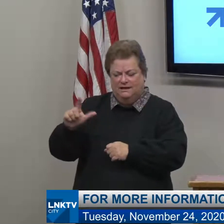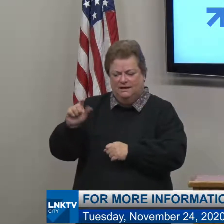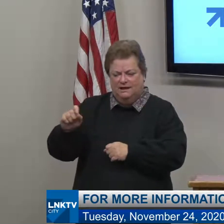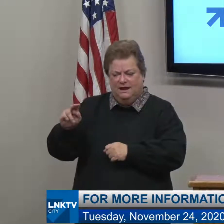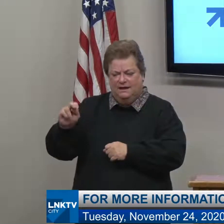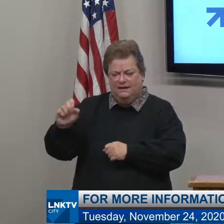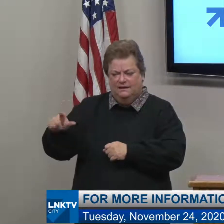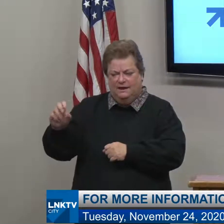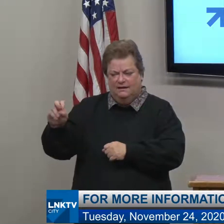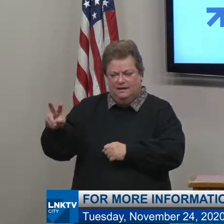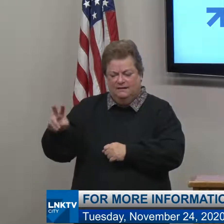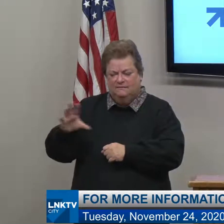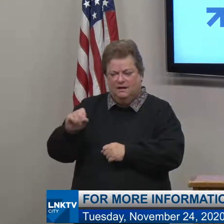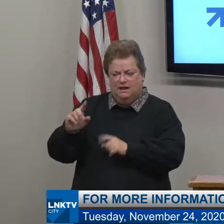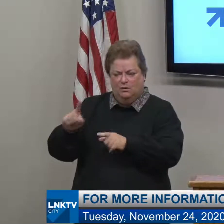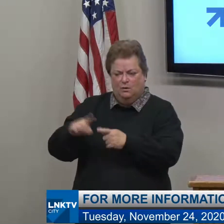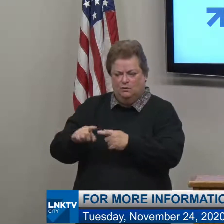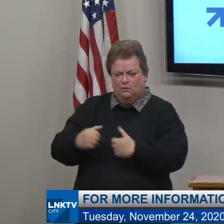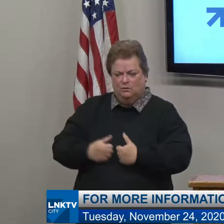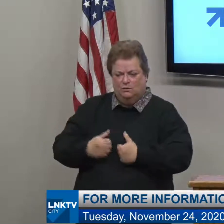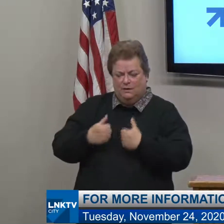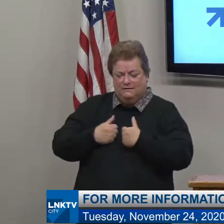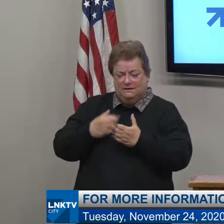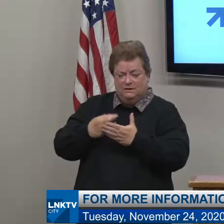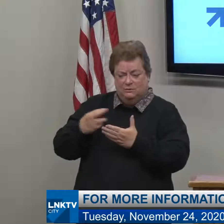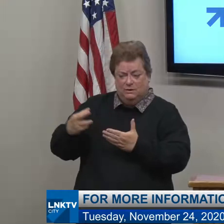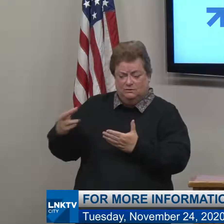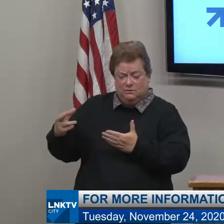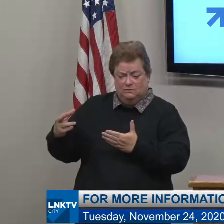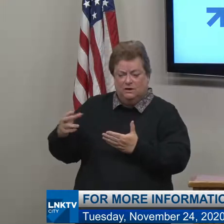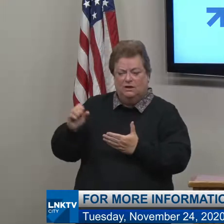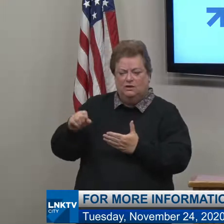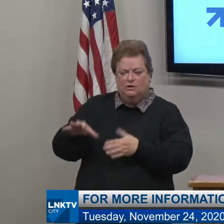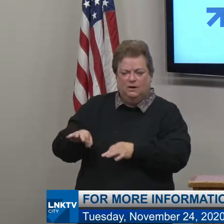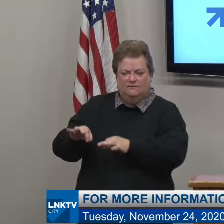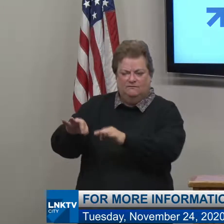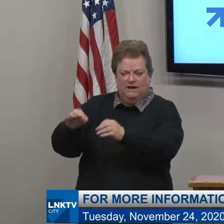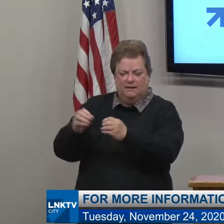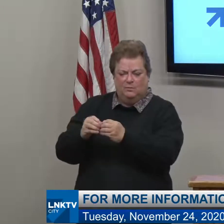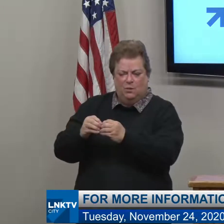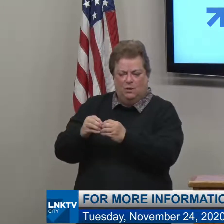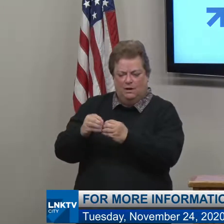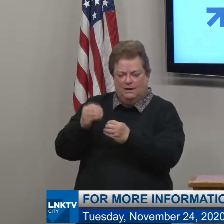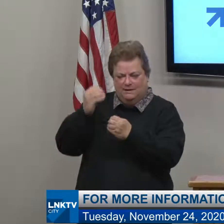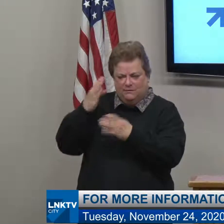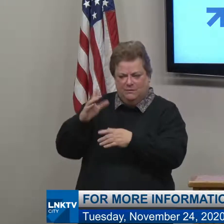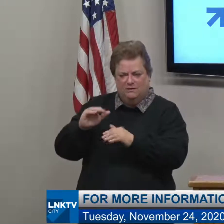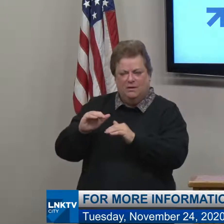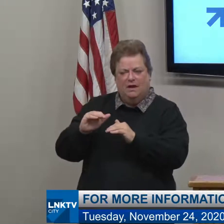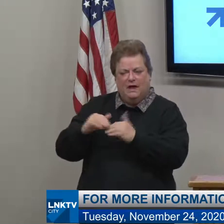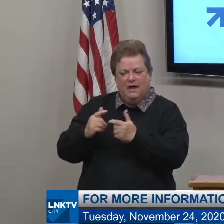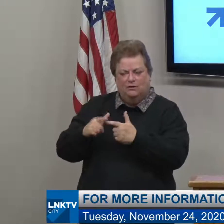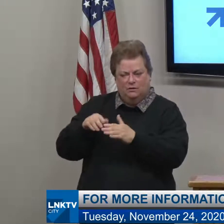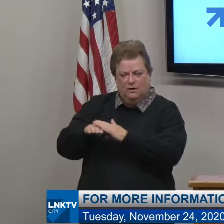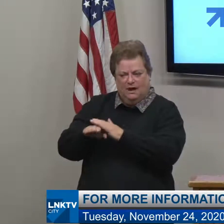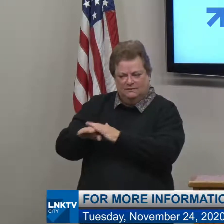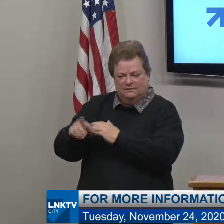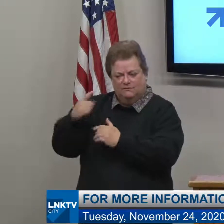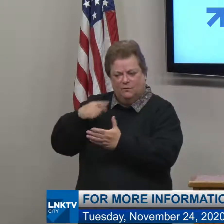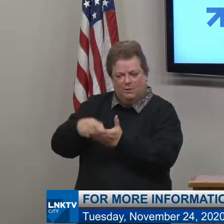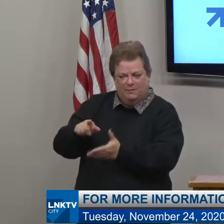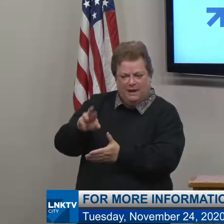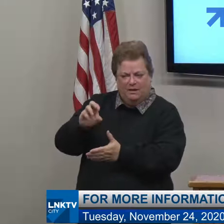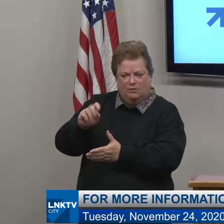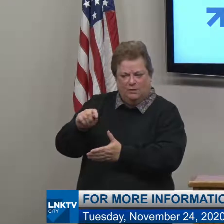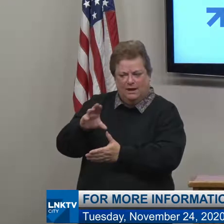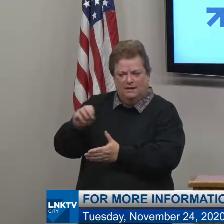covid19.lincoln.ne.gov and go into resident resources, you can find more information about how to access support for paying rent and utilities